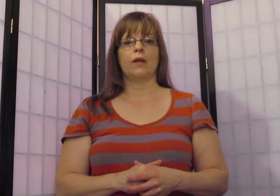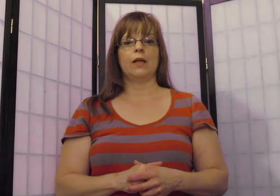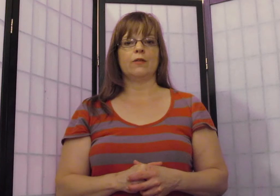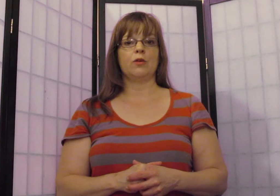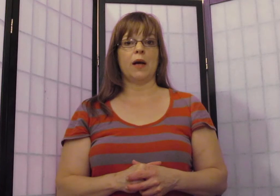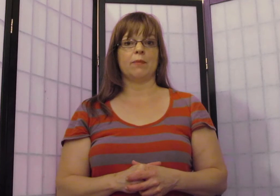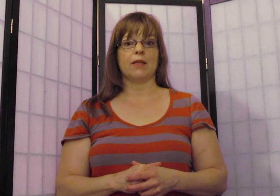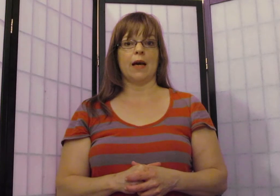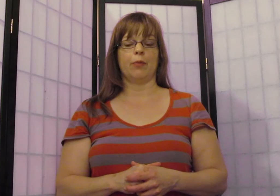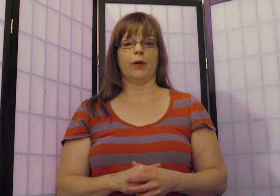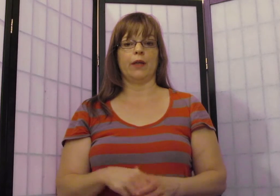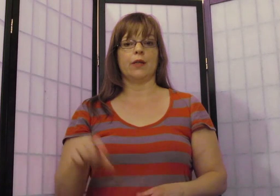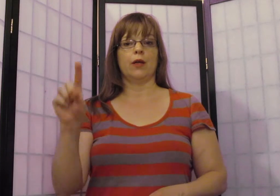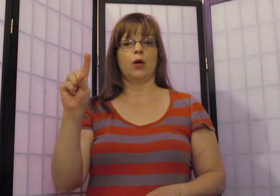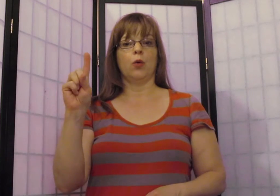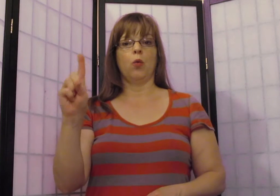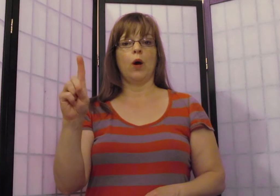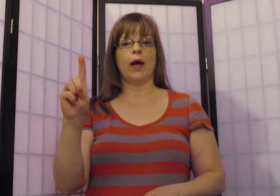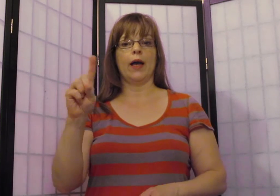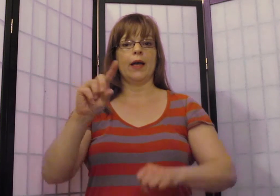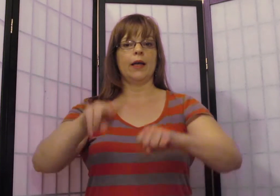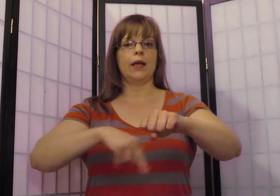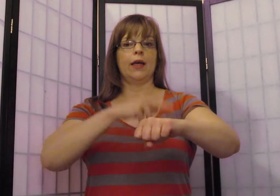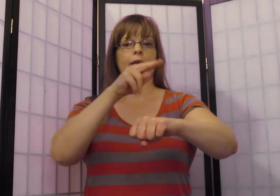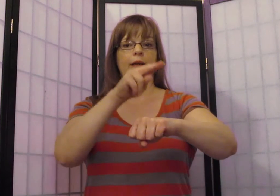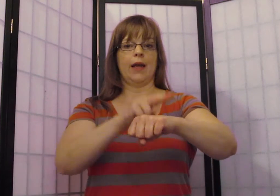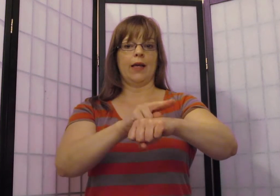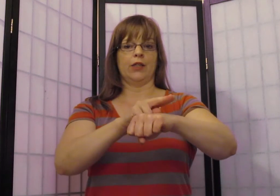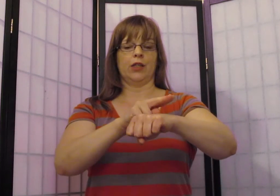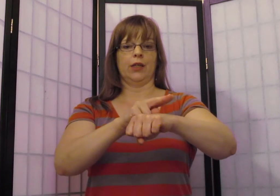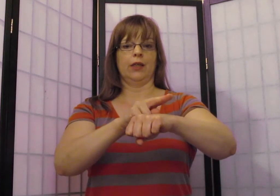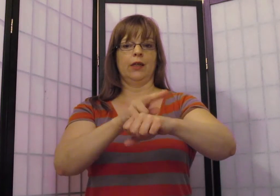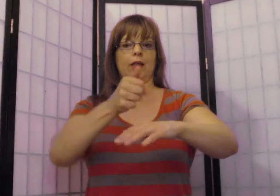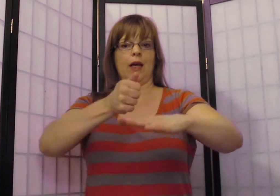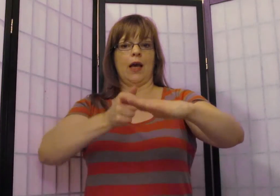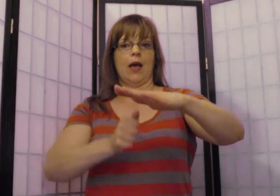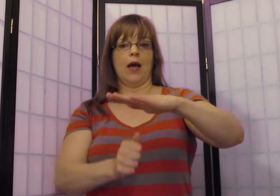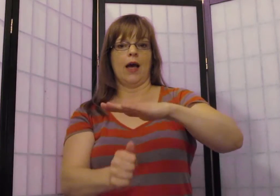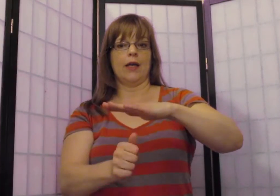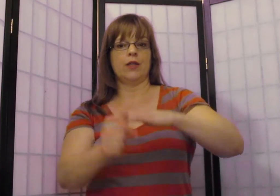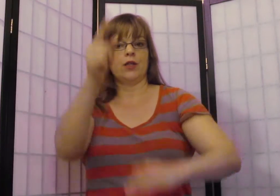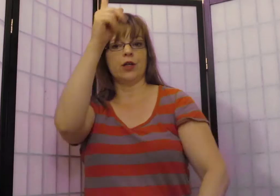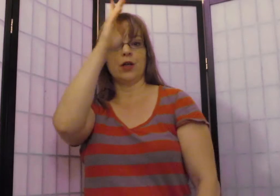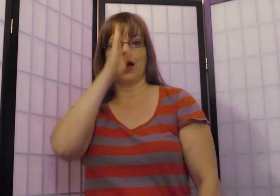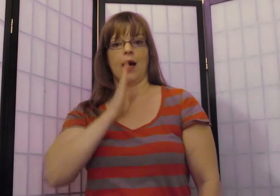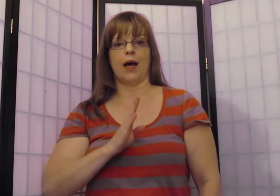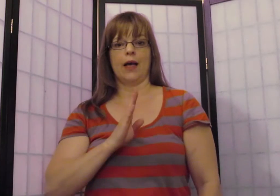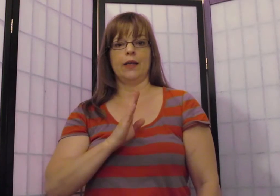Let's do up to that point. One nation, under God,